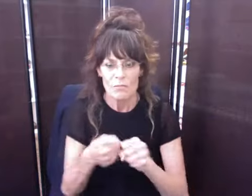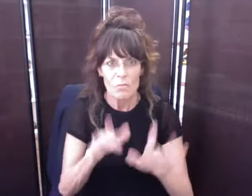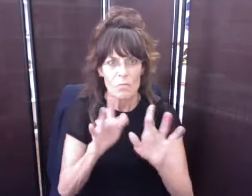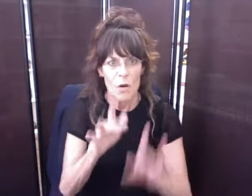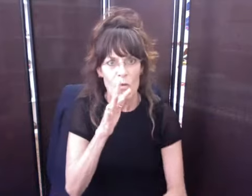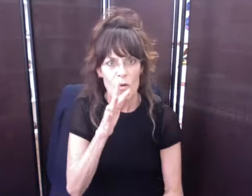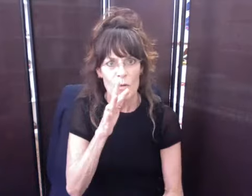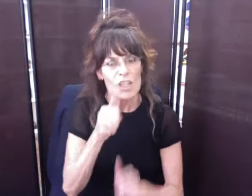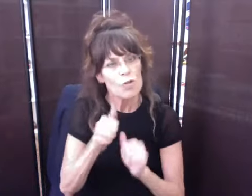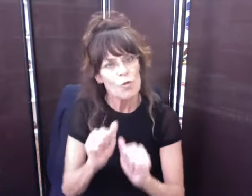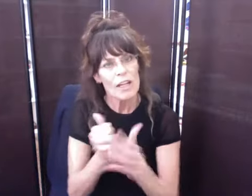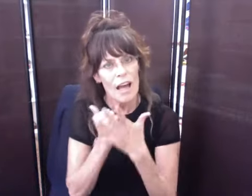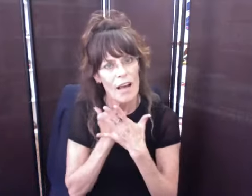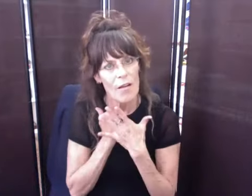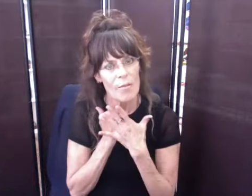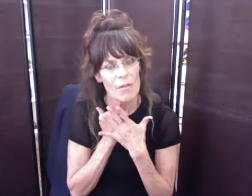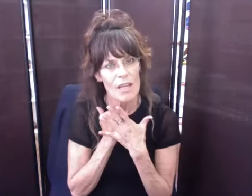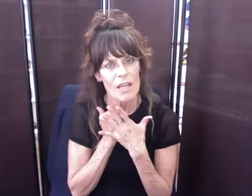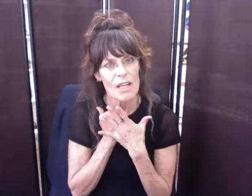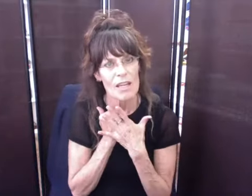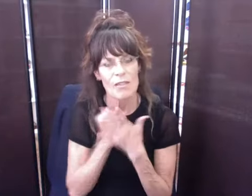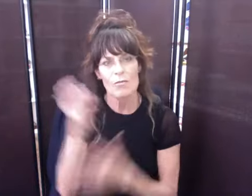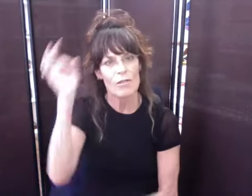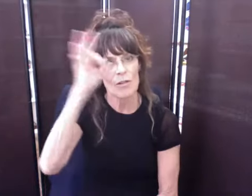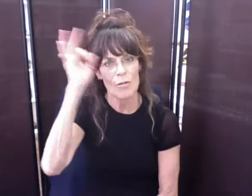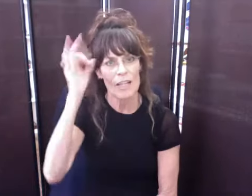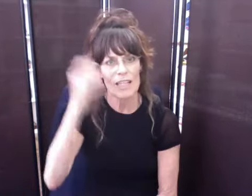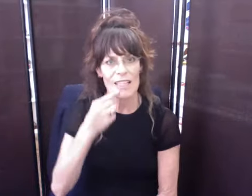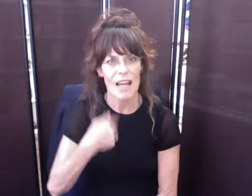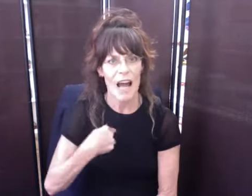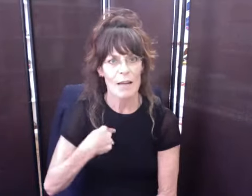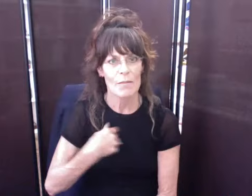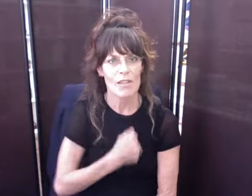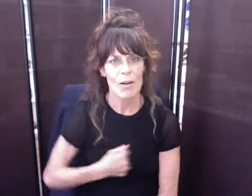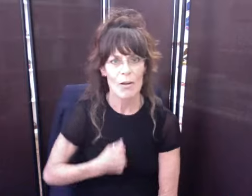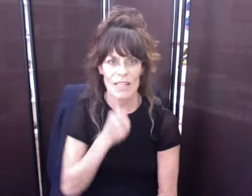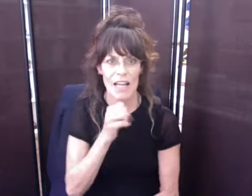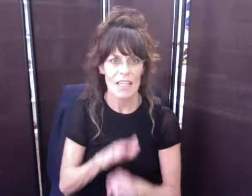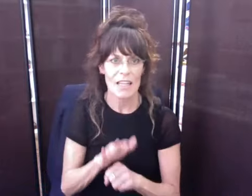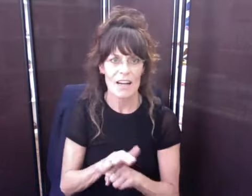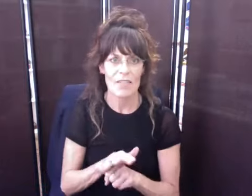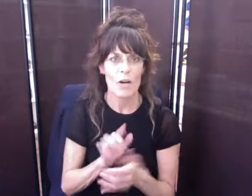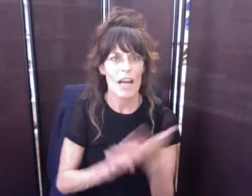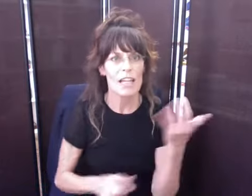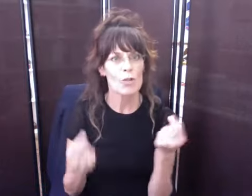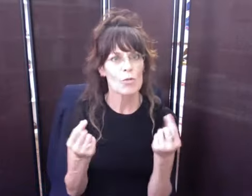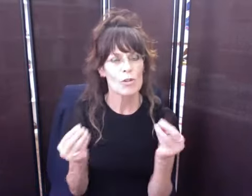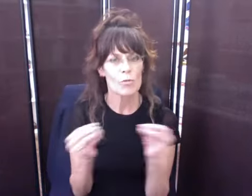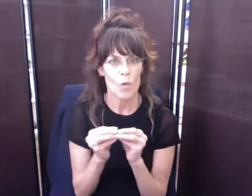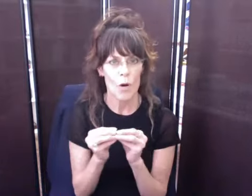throughout my life. There's just no way to say, I'm sorry, it's just not enough. What I had to do was more. And I could feel that. And I didn't know